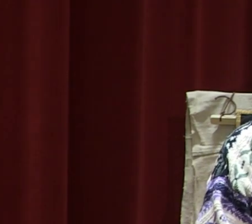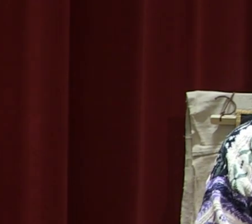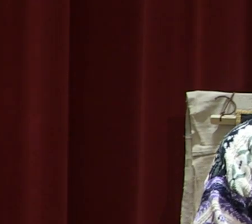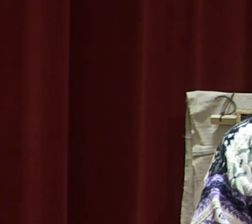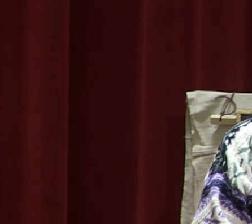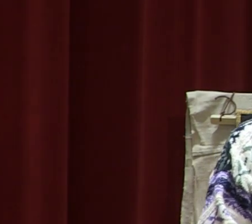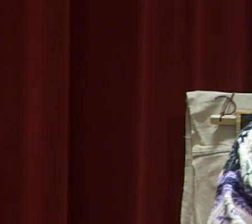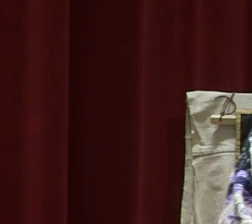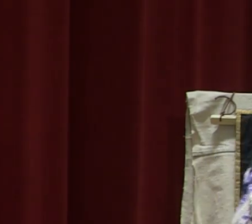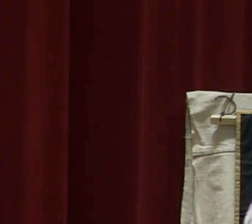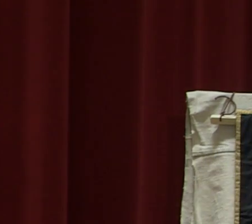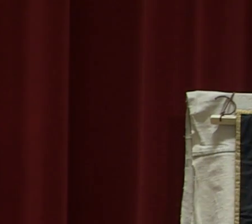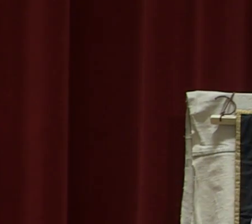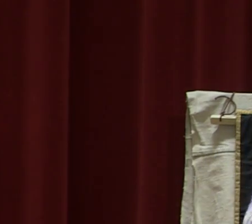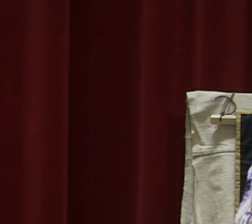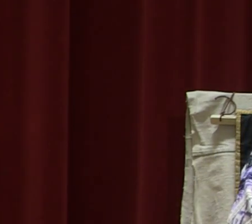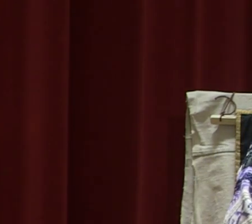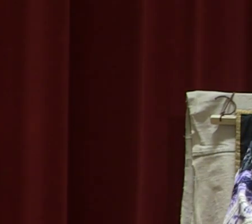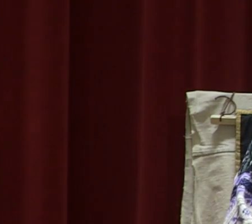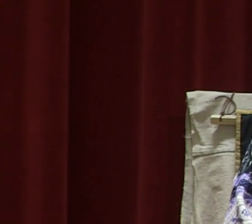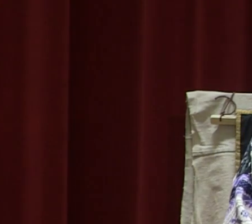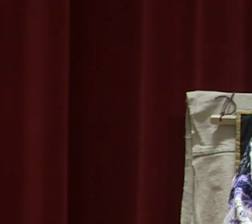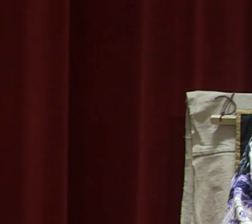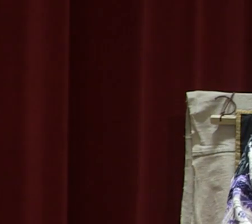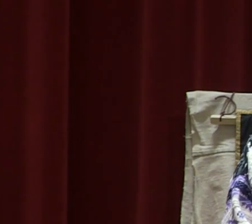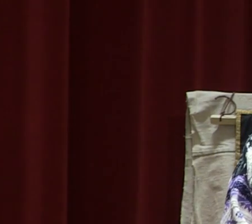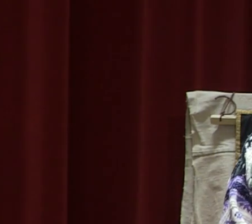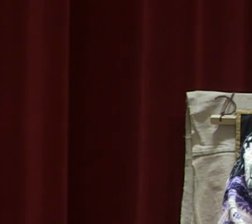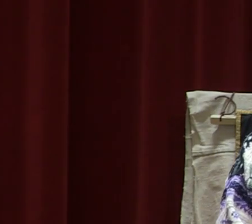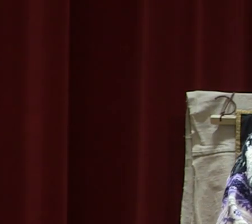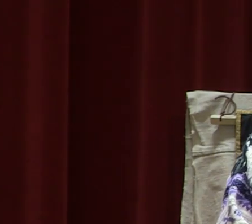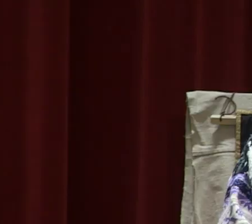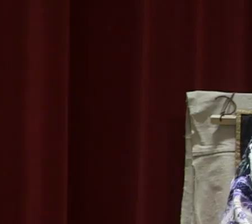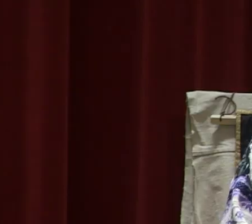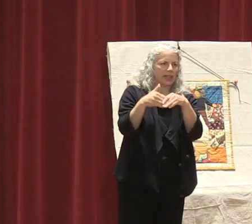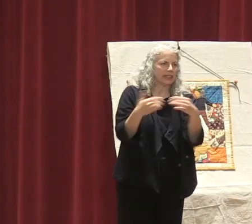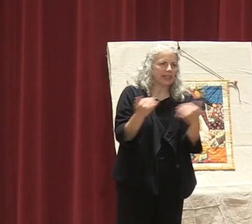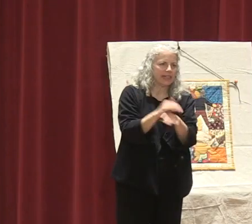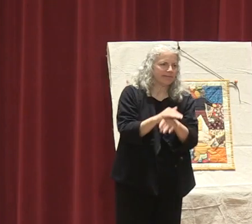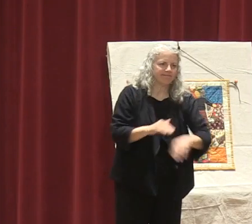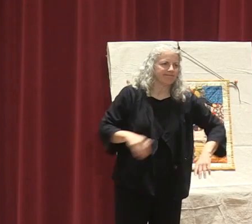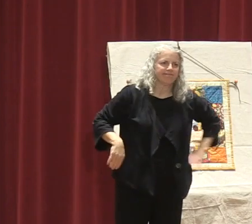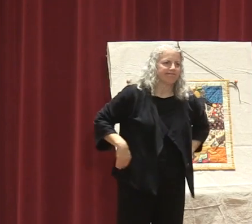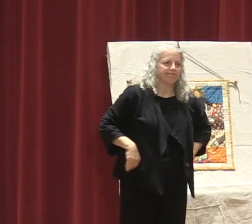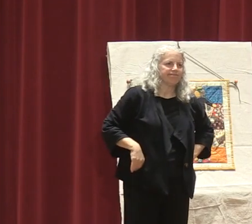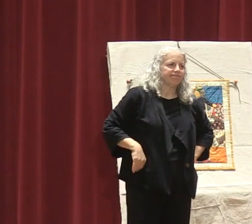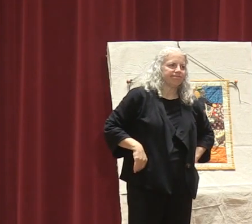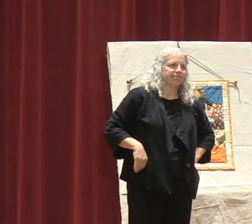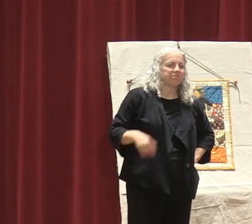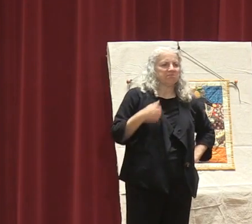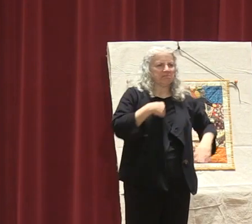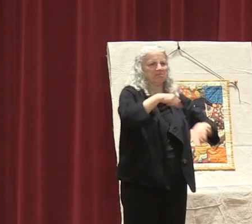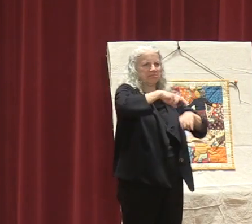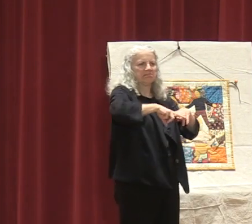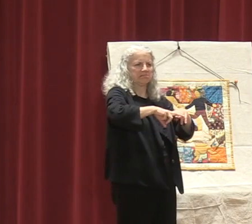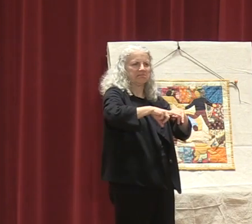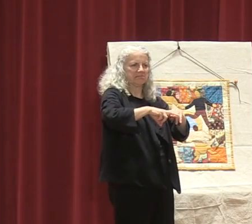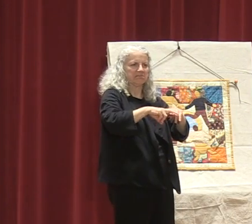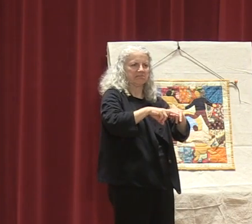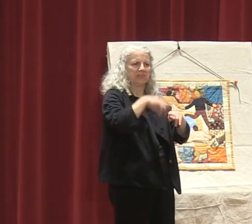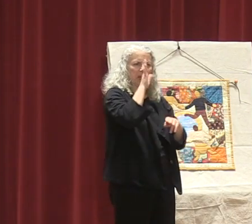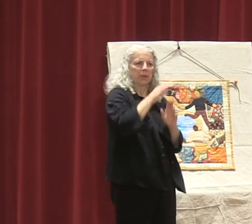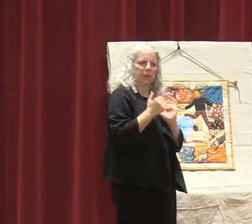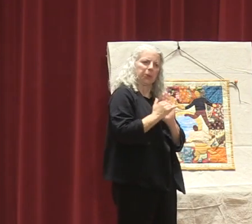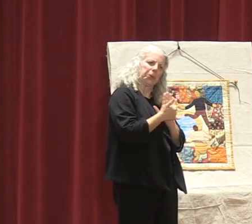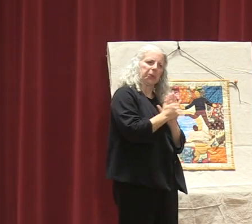"It's for sure I won't get to the Shannon wedding tonight. But I'm going to sit here,